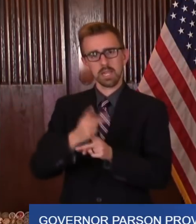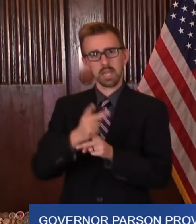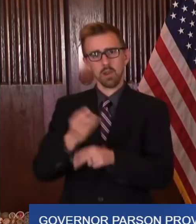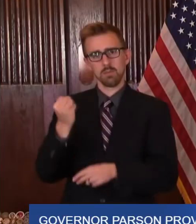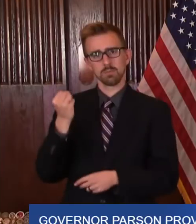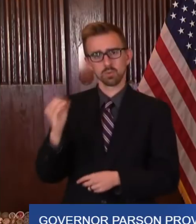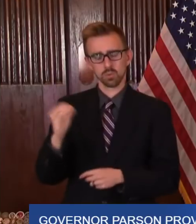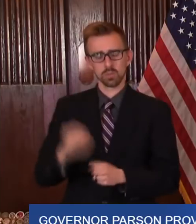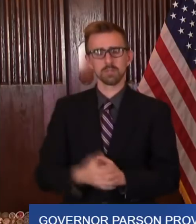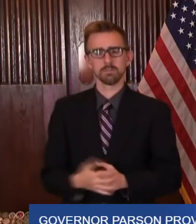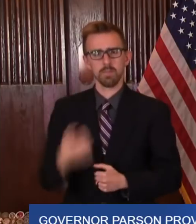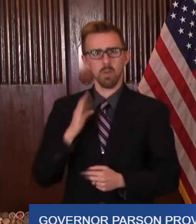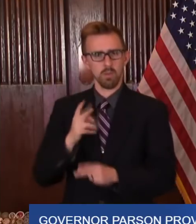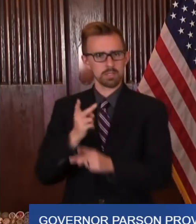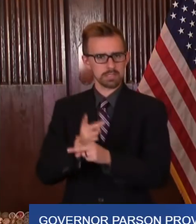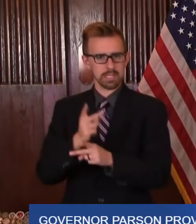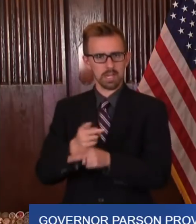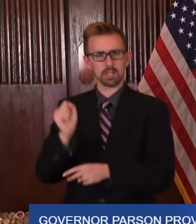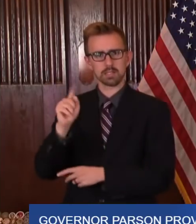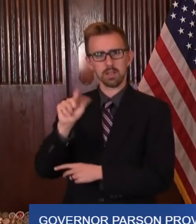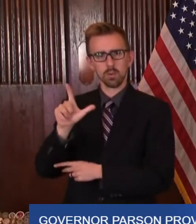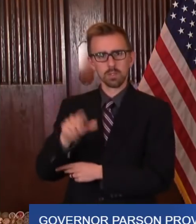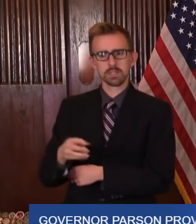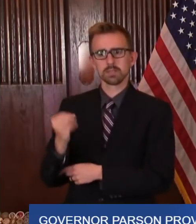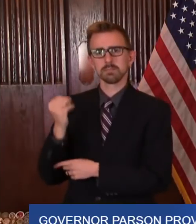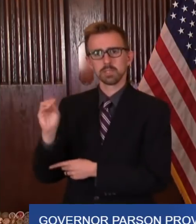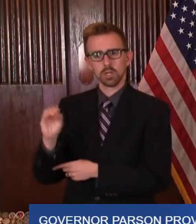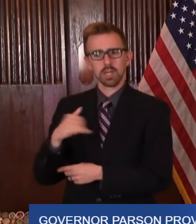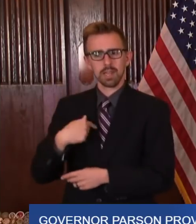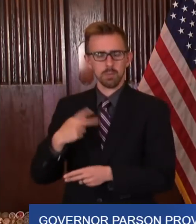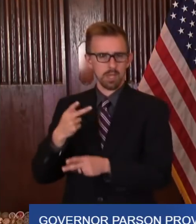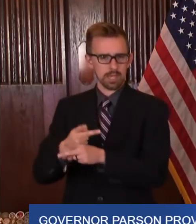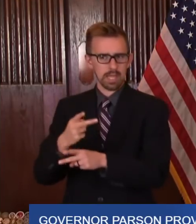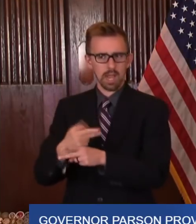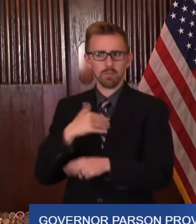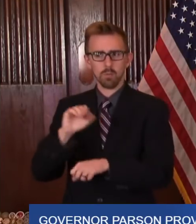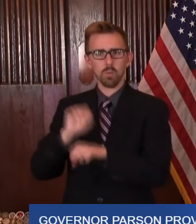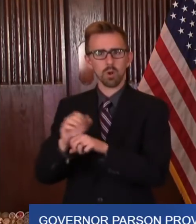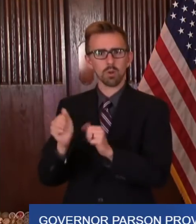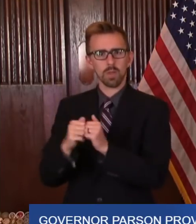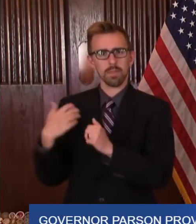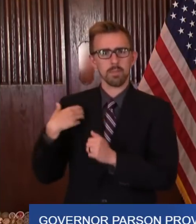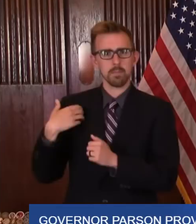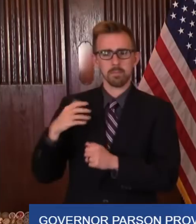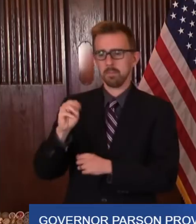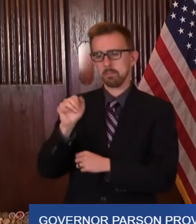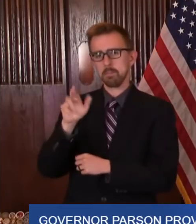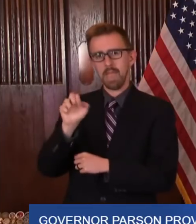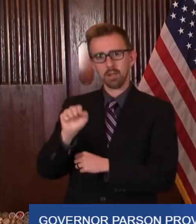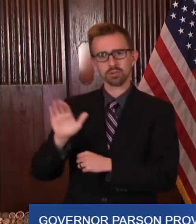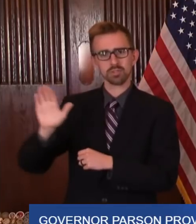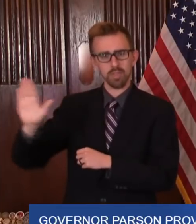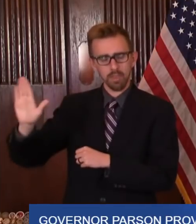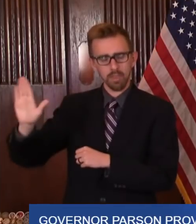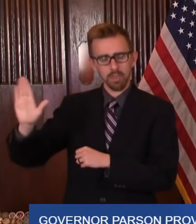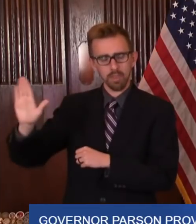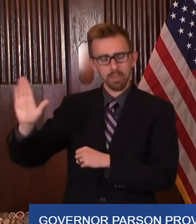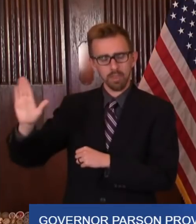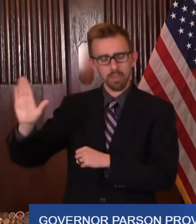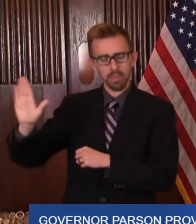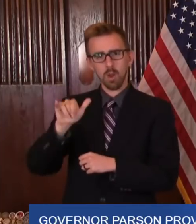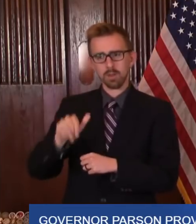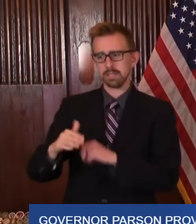Missouri. And I'm going to take care of St. Louis and Missouri, and that's what I'm going to take care of. I'm going to work with the mayors there. I'm going to look at the county up there. I'm going to look at the